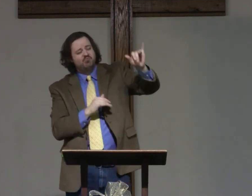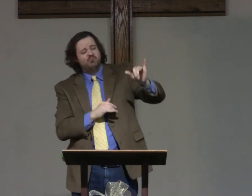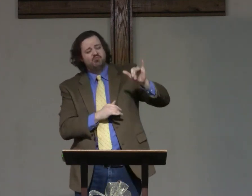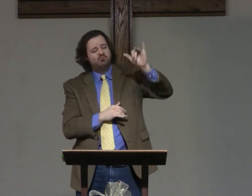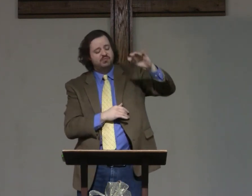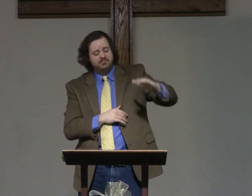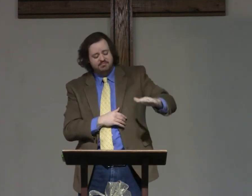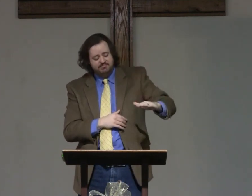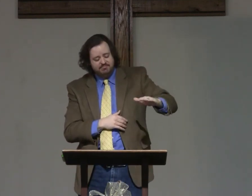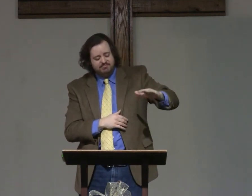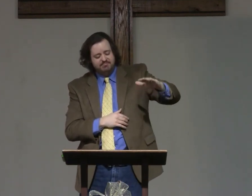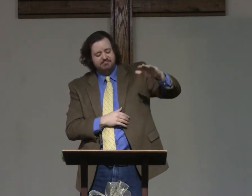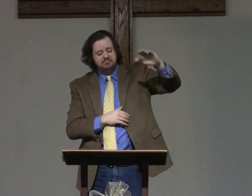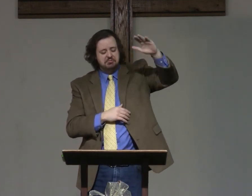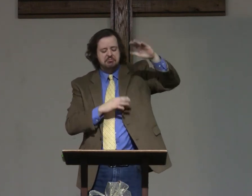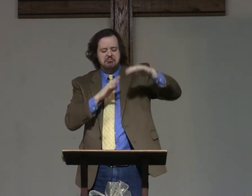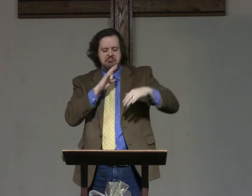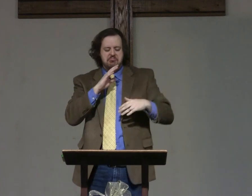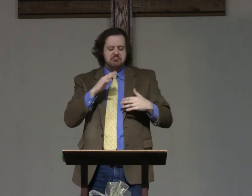So Jesus grew up there